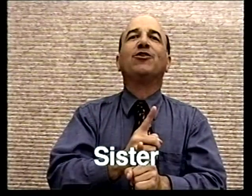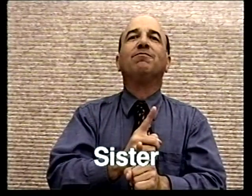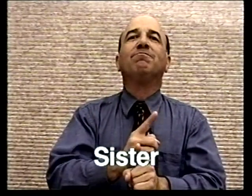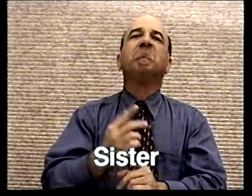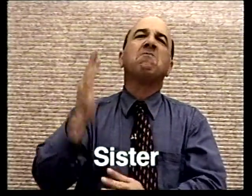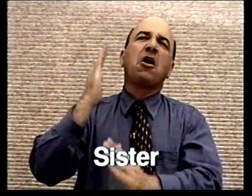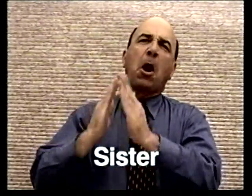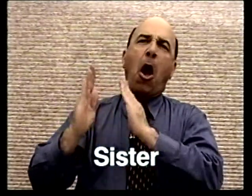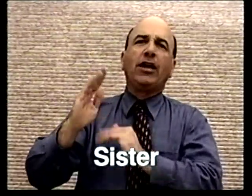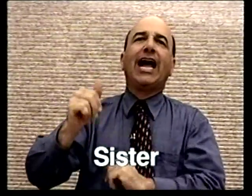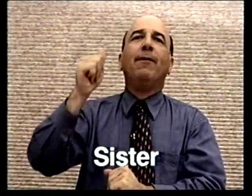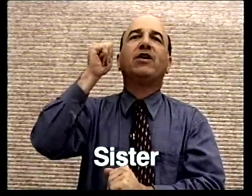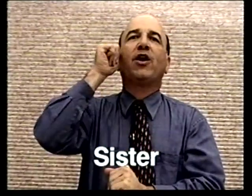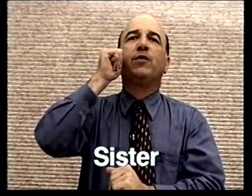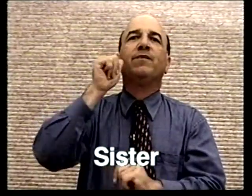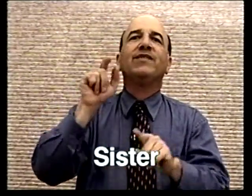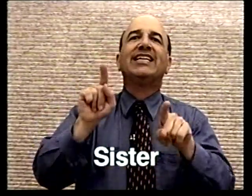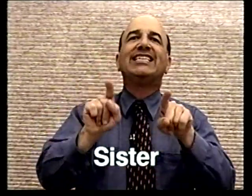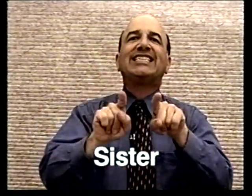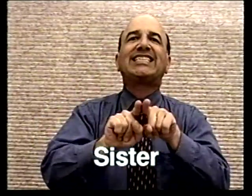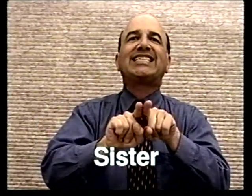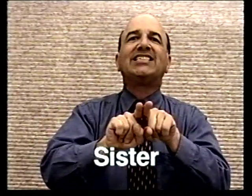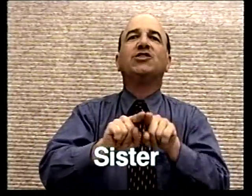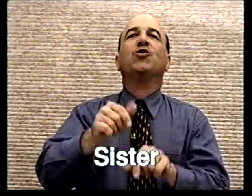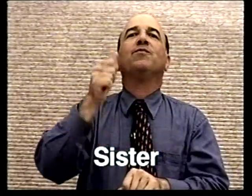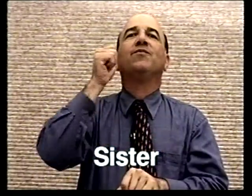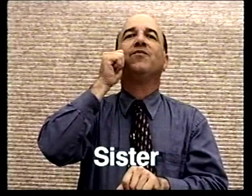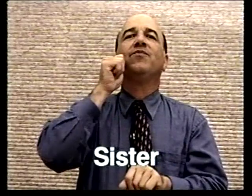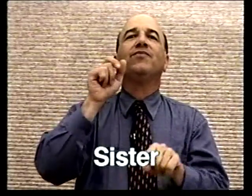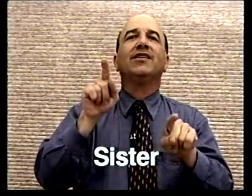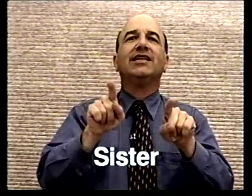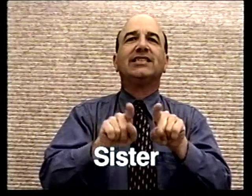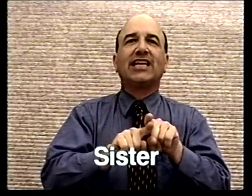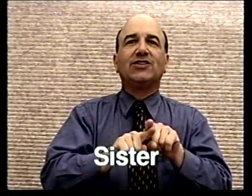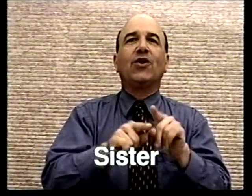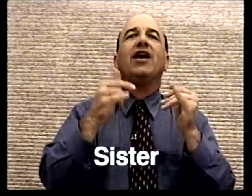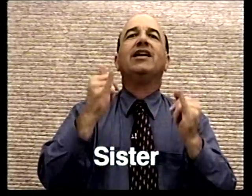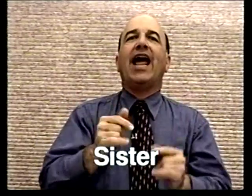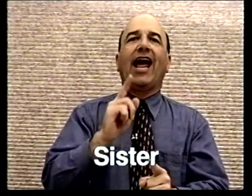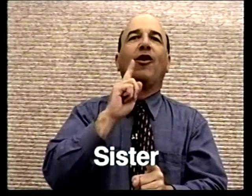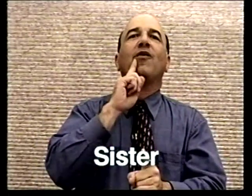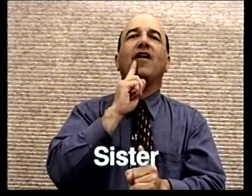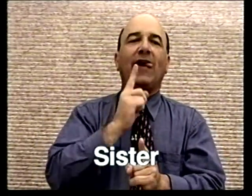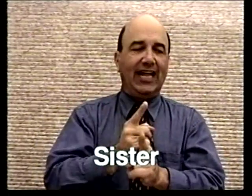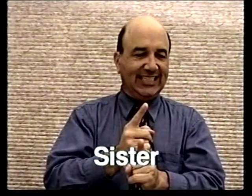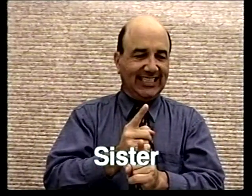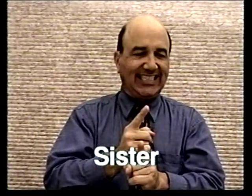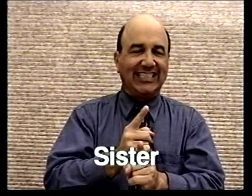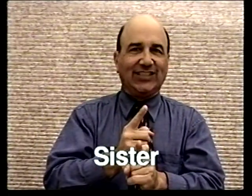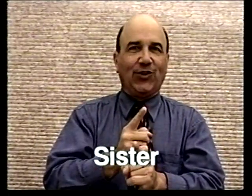Sister. Long time ago, sister. Sister. Now, it's sister.